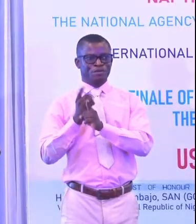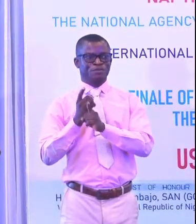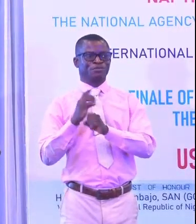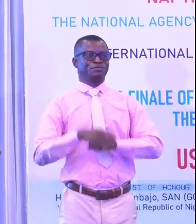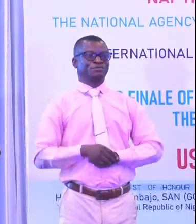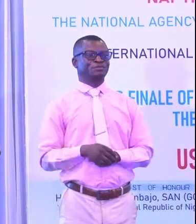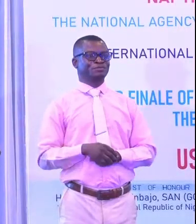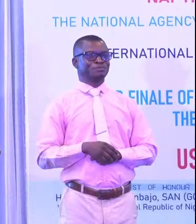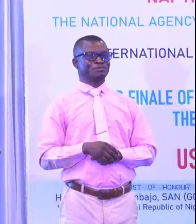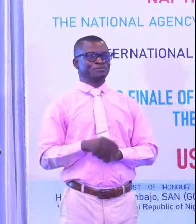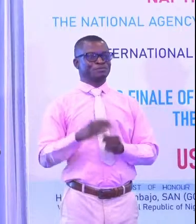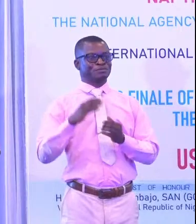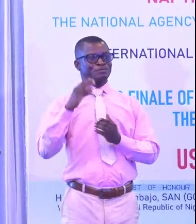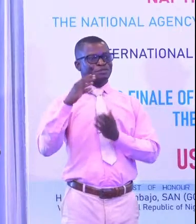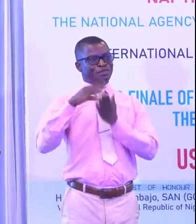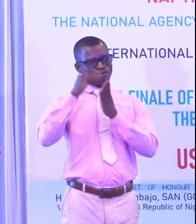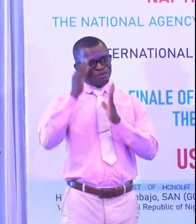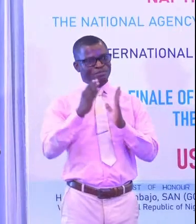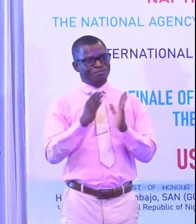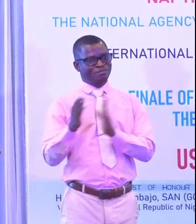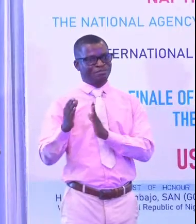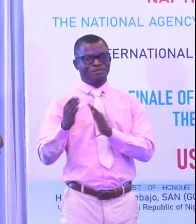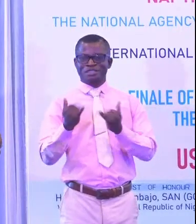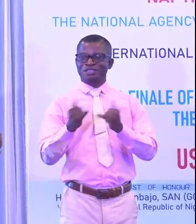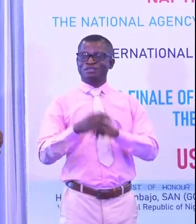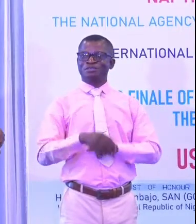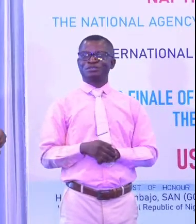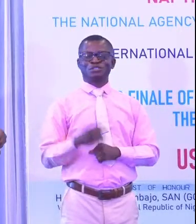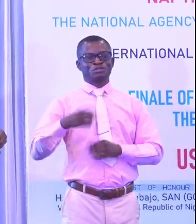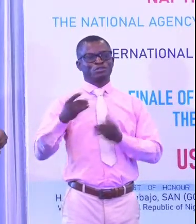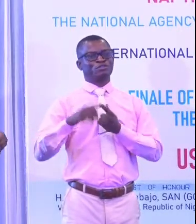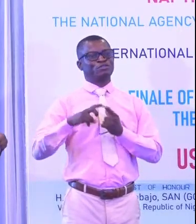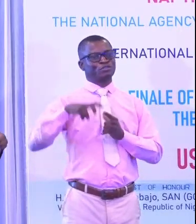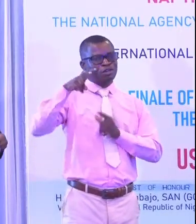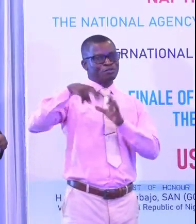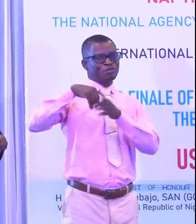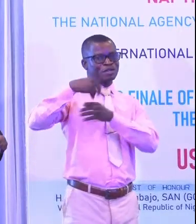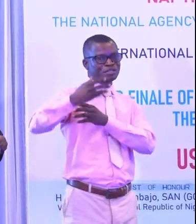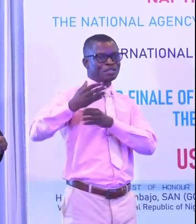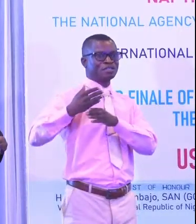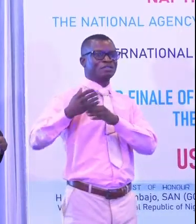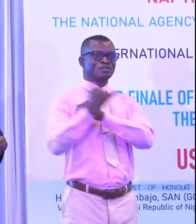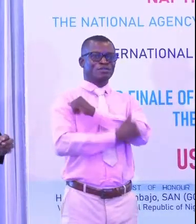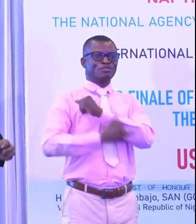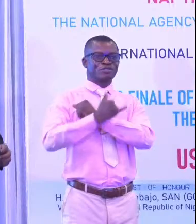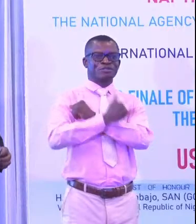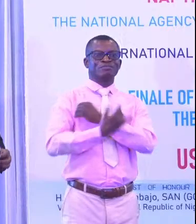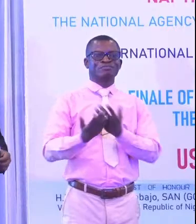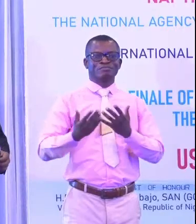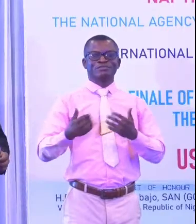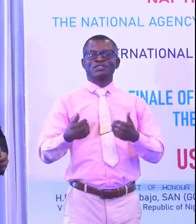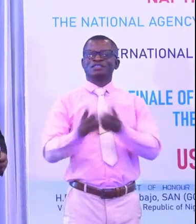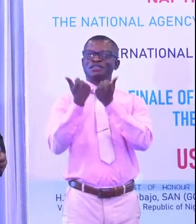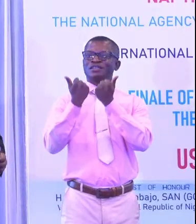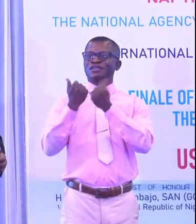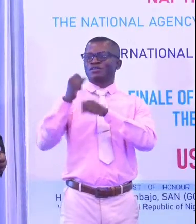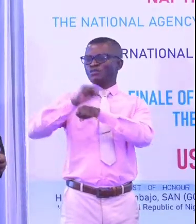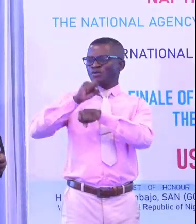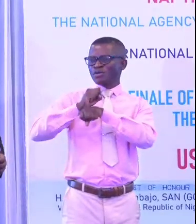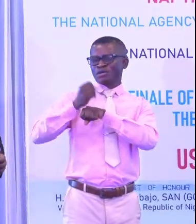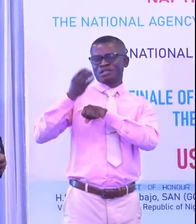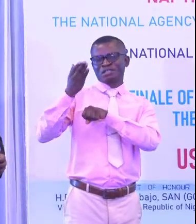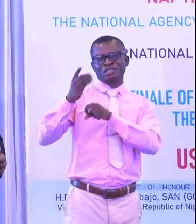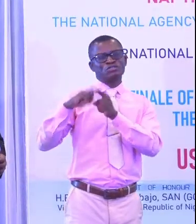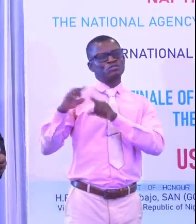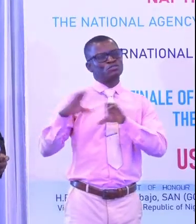been prepped. But when we travel outside this country, the latest of them all is the challenge of what kind of job you are going to do